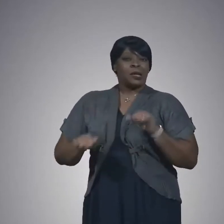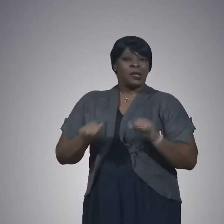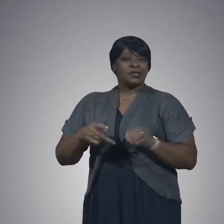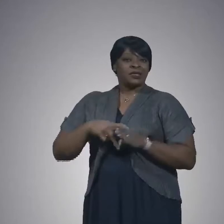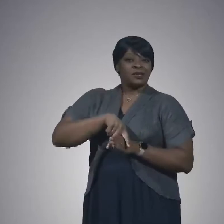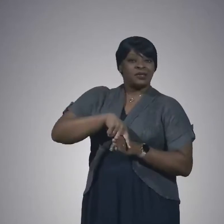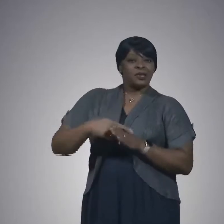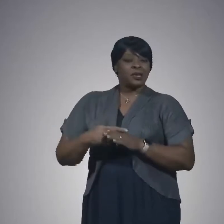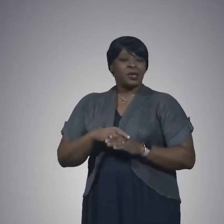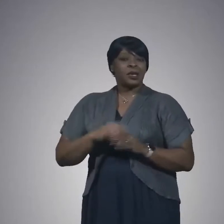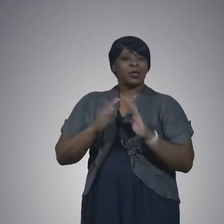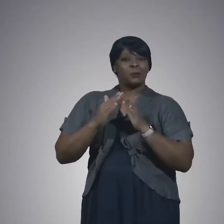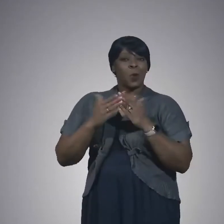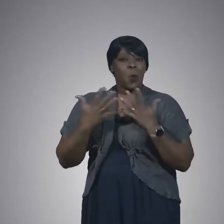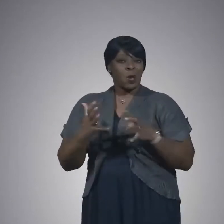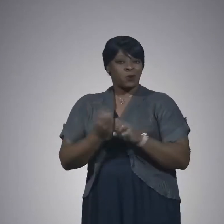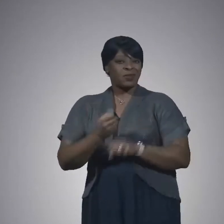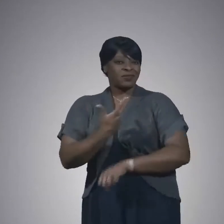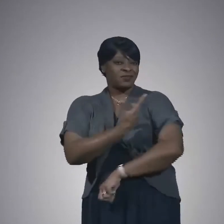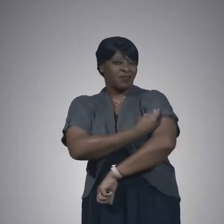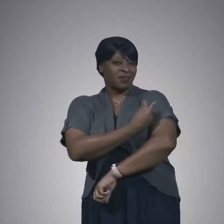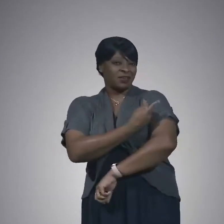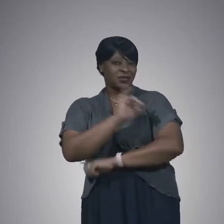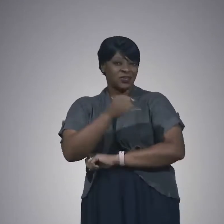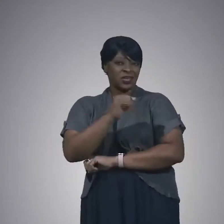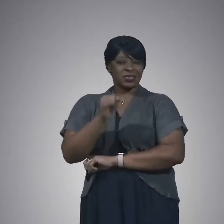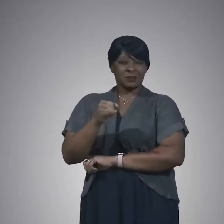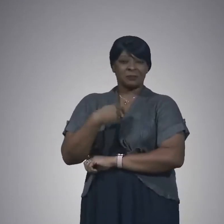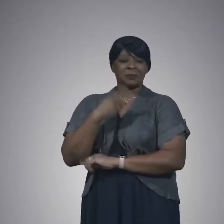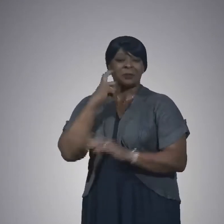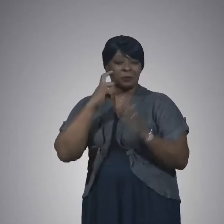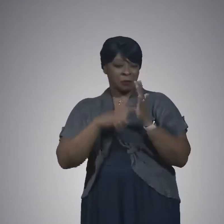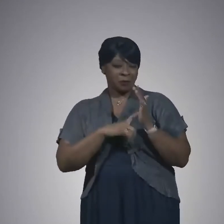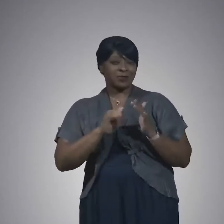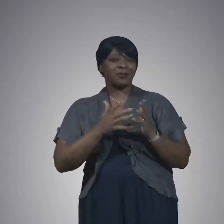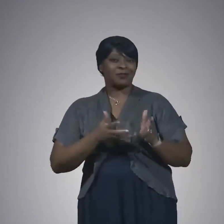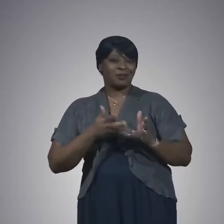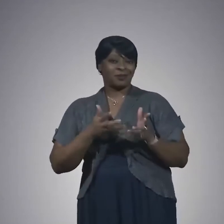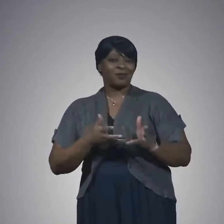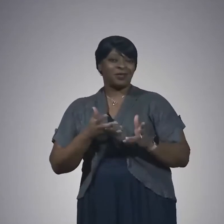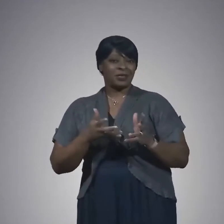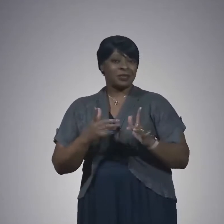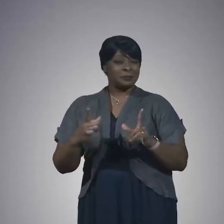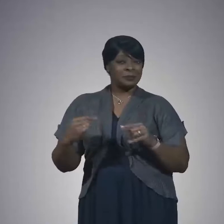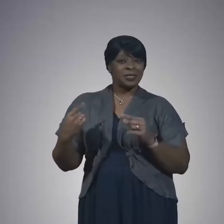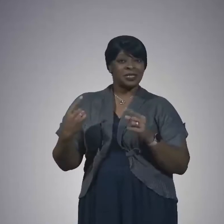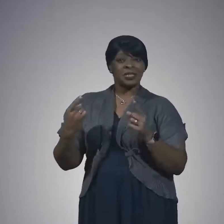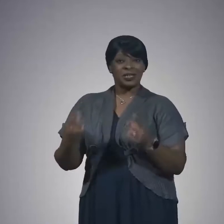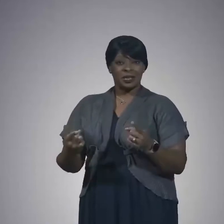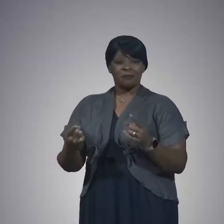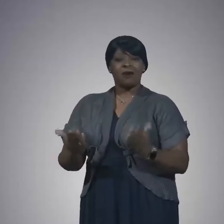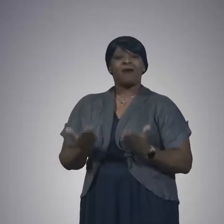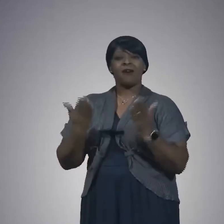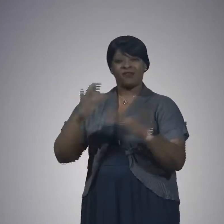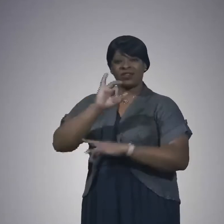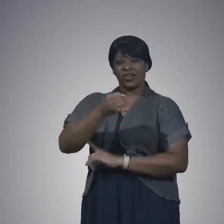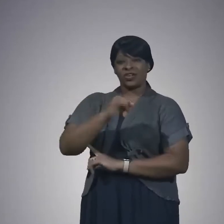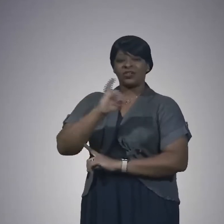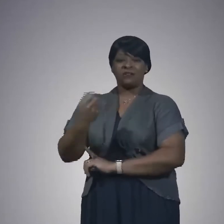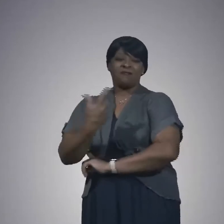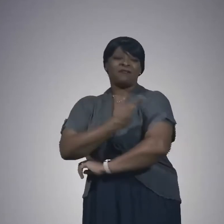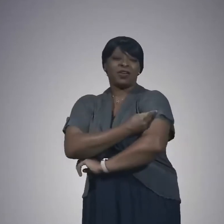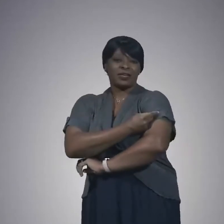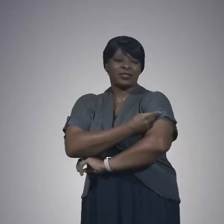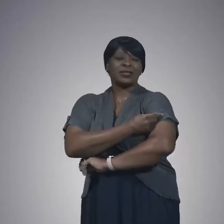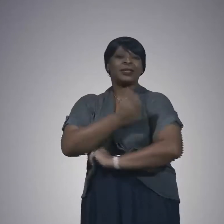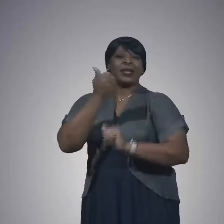the community, and we've seen that lingering. We have, since that time, offered the Johnson & Johnson vaccine at